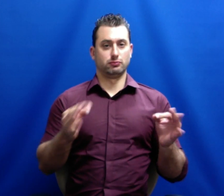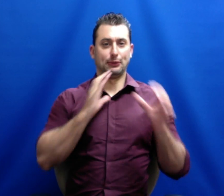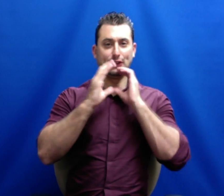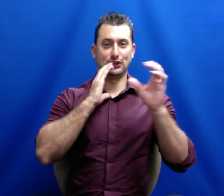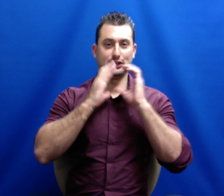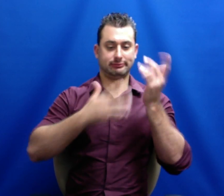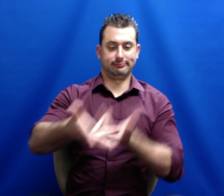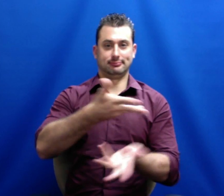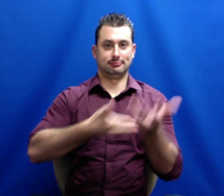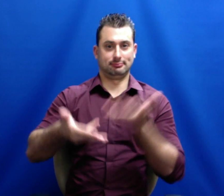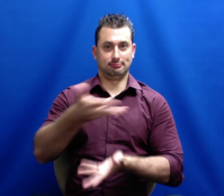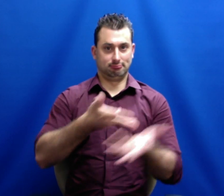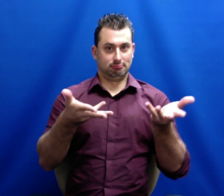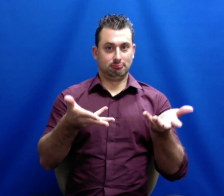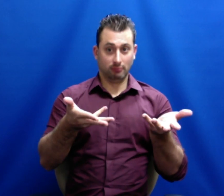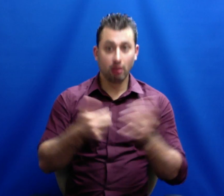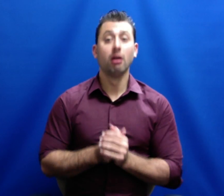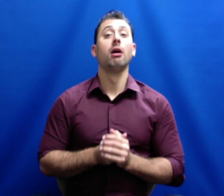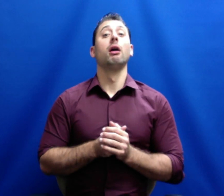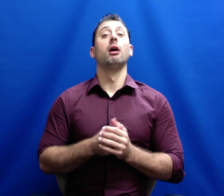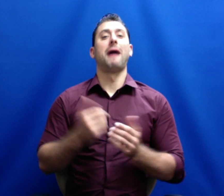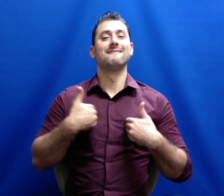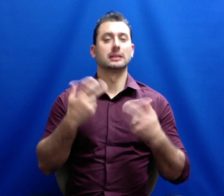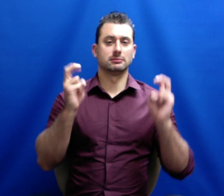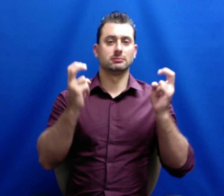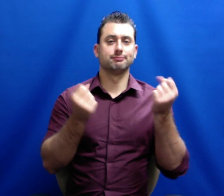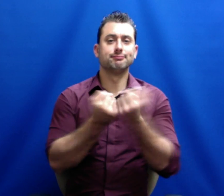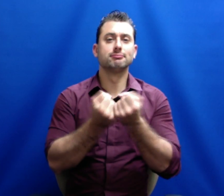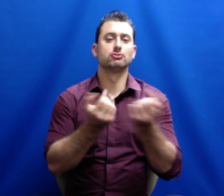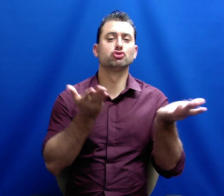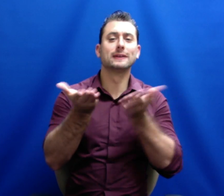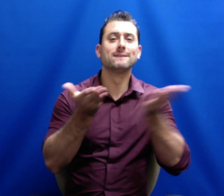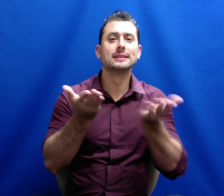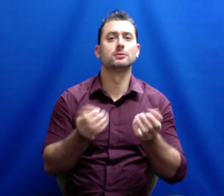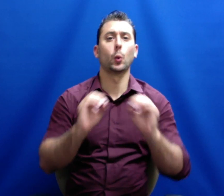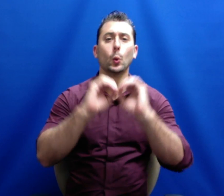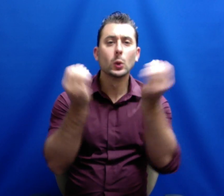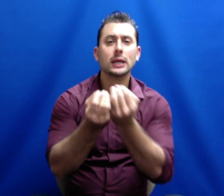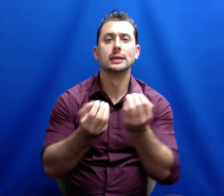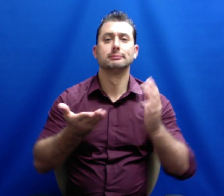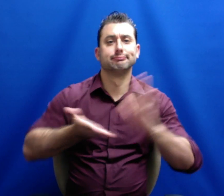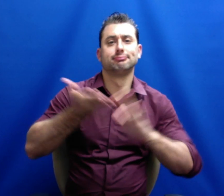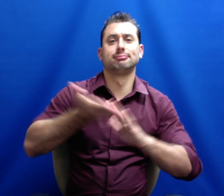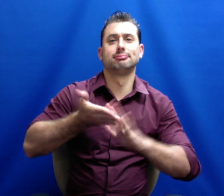ability to communicate with each other. They must also have social services, support services,